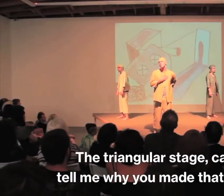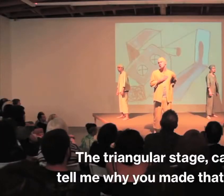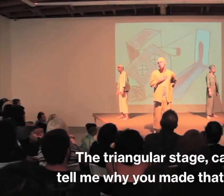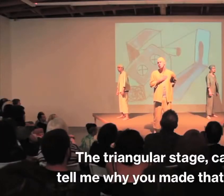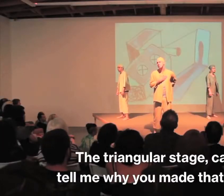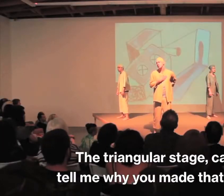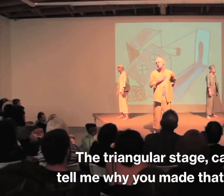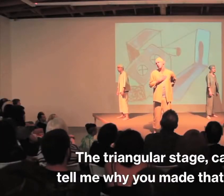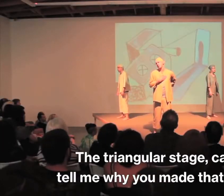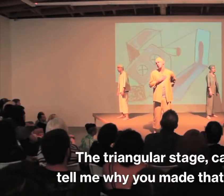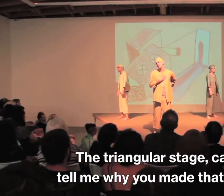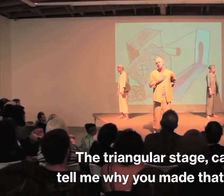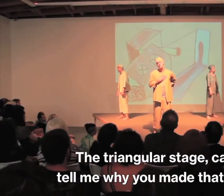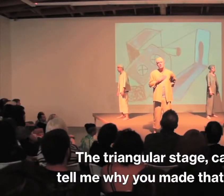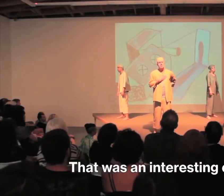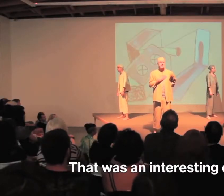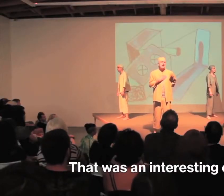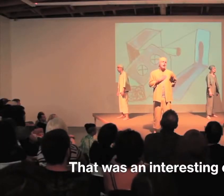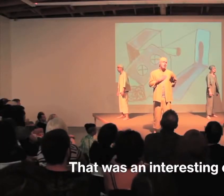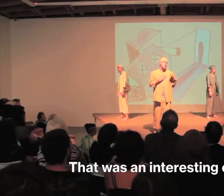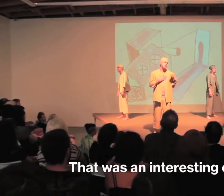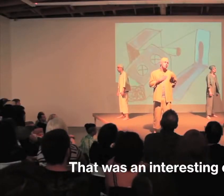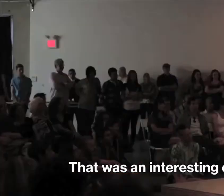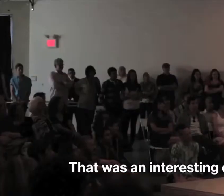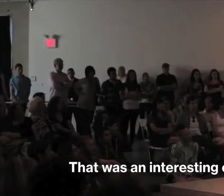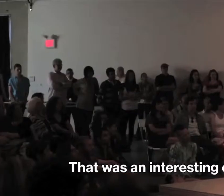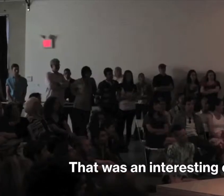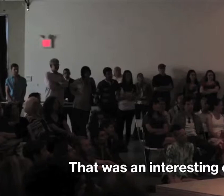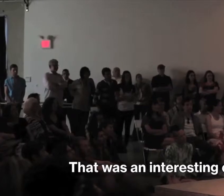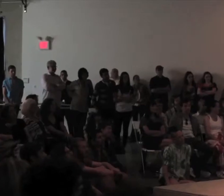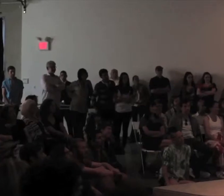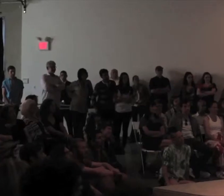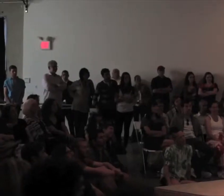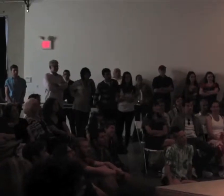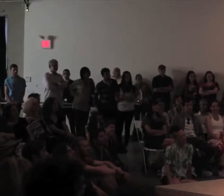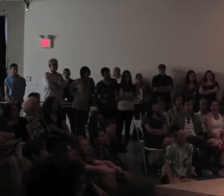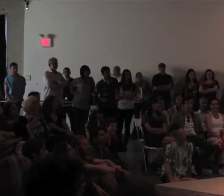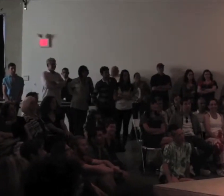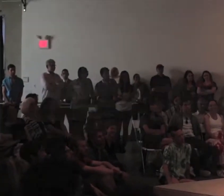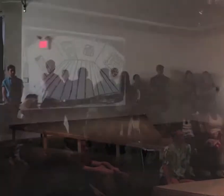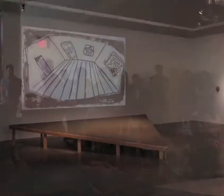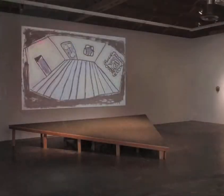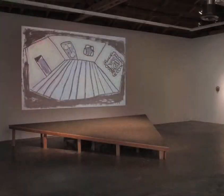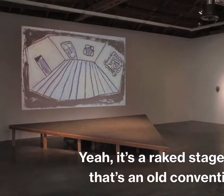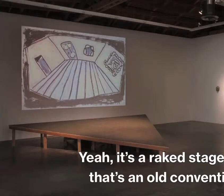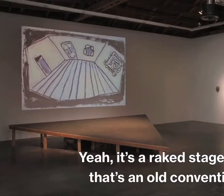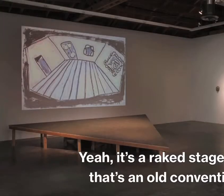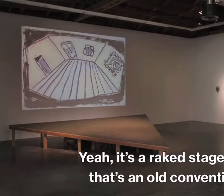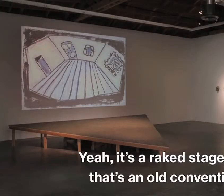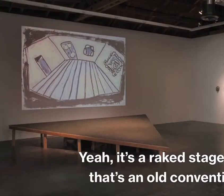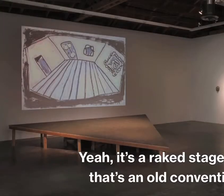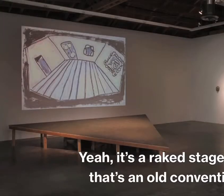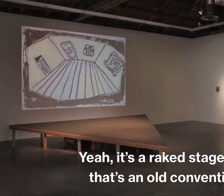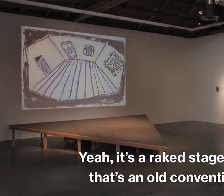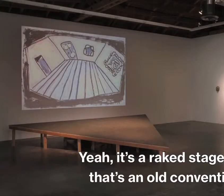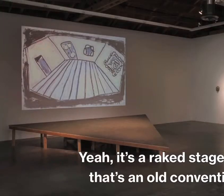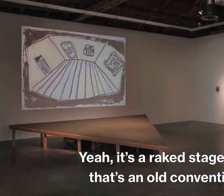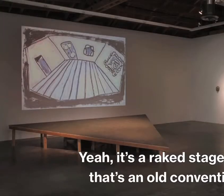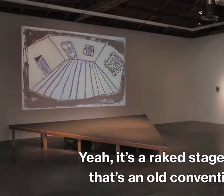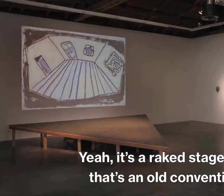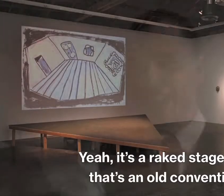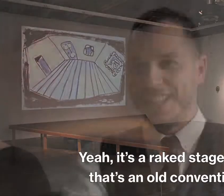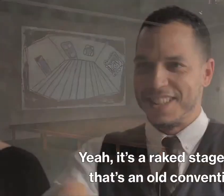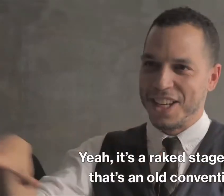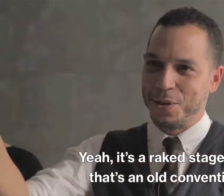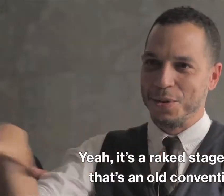The triangular stage, yes. why you made that choice? That was an I know, interesting too many choice. questions, right. Yeah, it's a